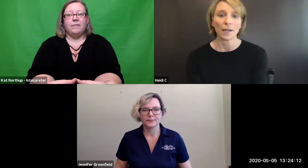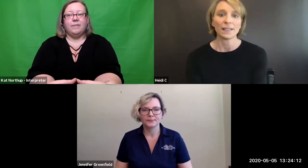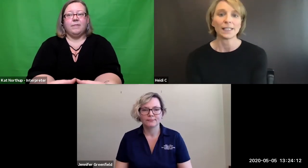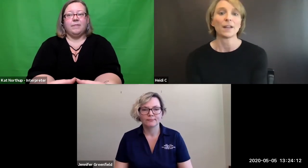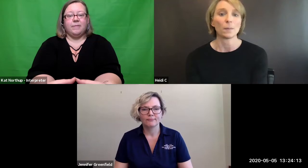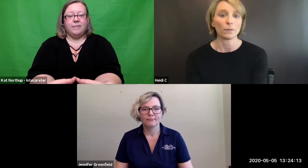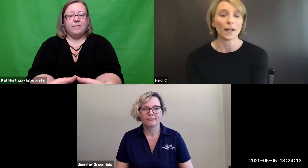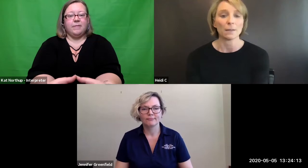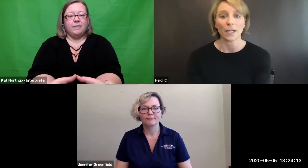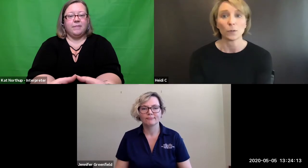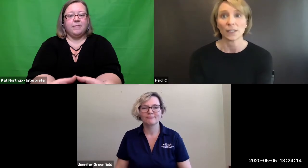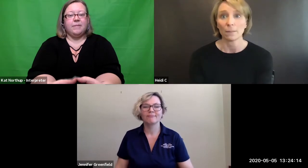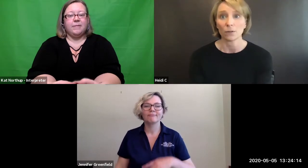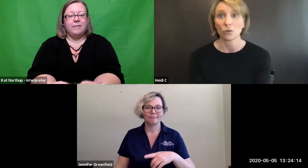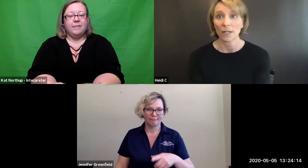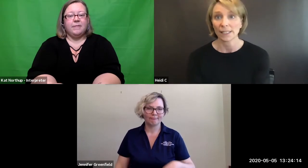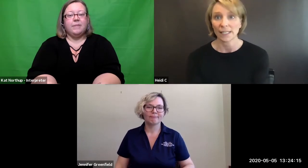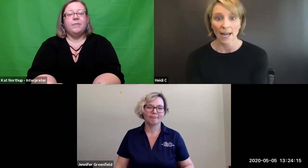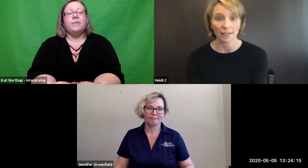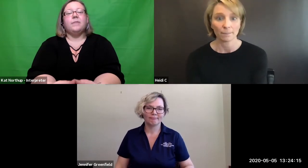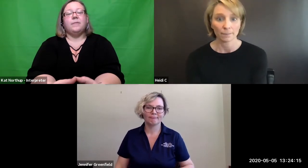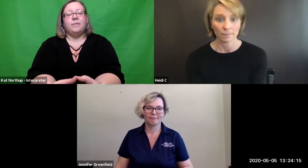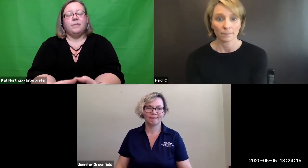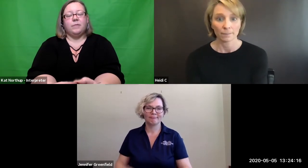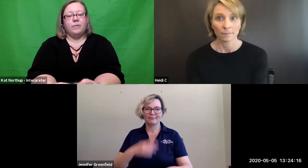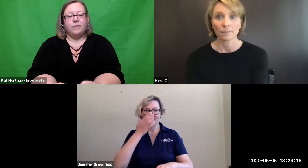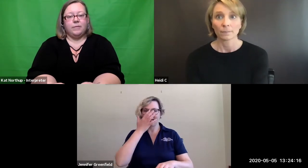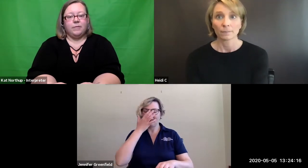that way this is available for anybody who was not able to join us today.